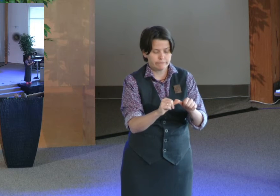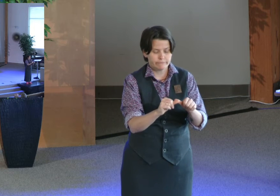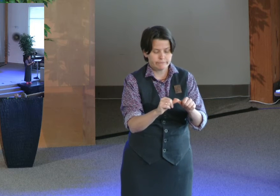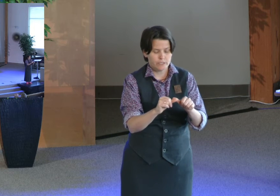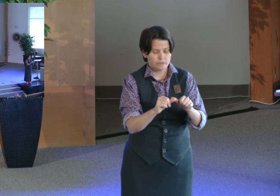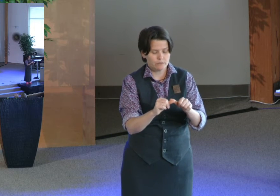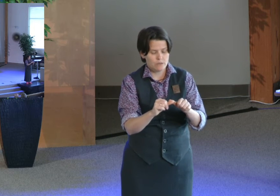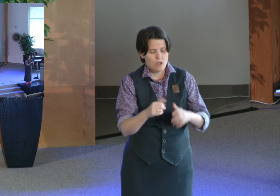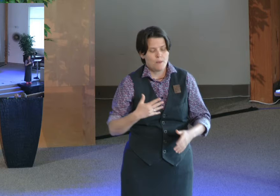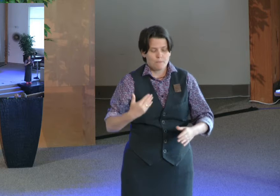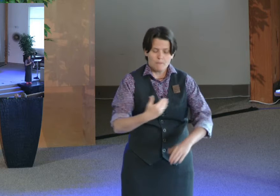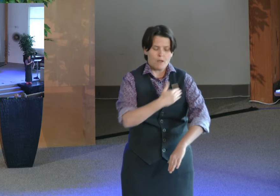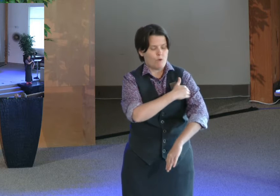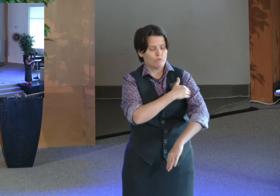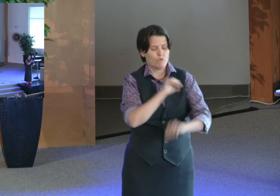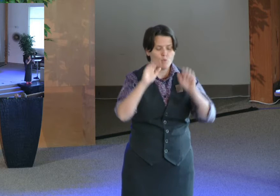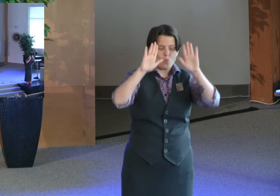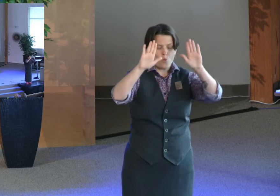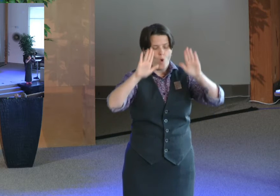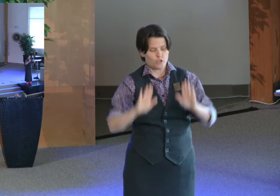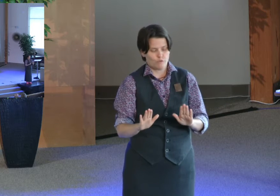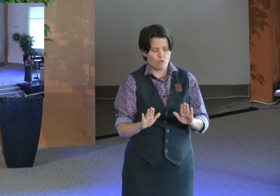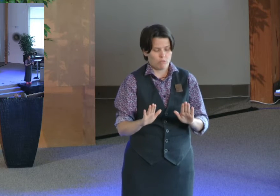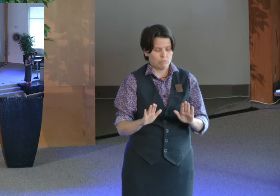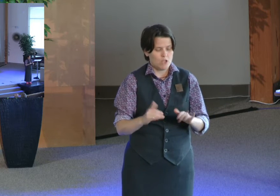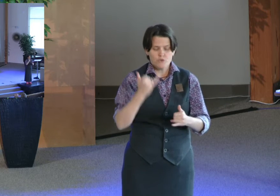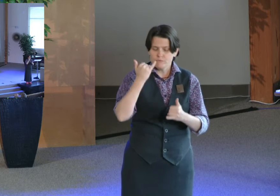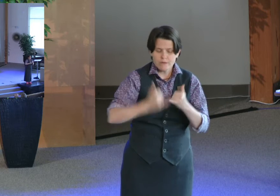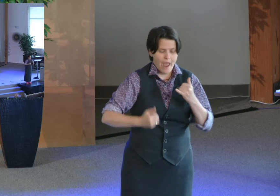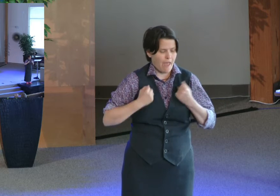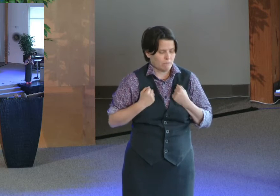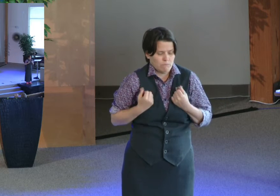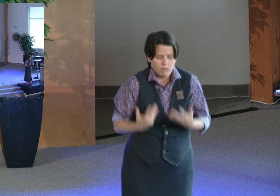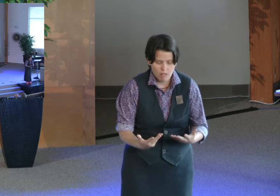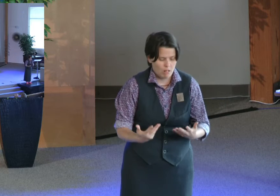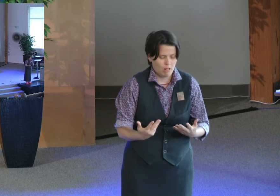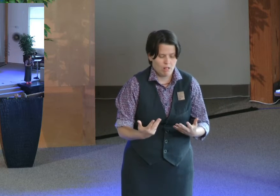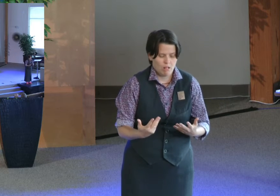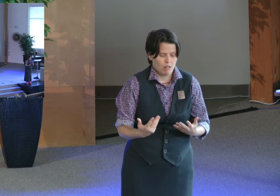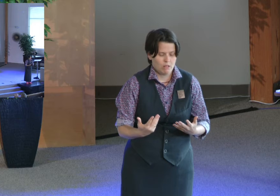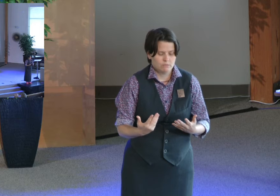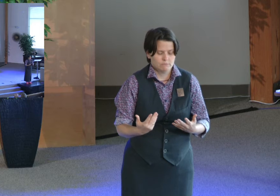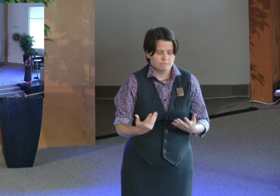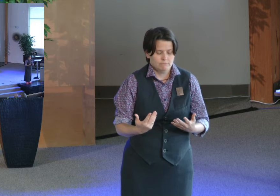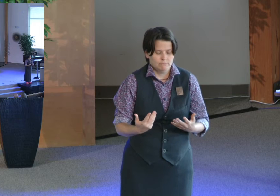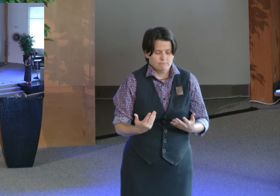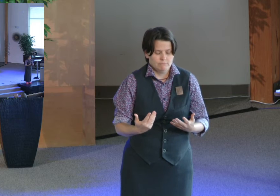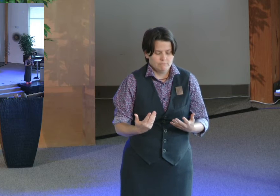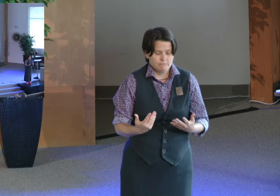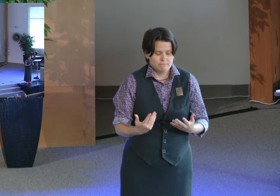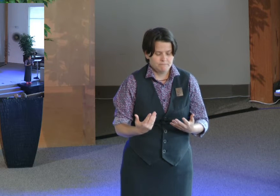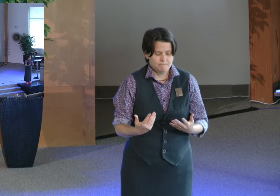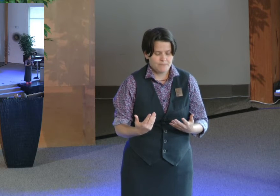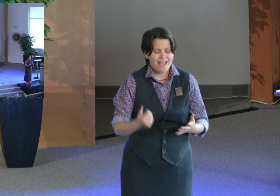inexhaustible. I lean on you. And I remind myself that when I'm walking in fear, I can let that fear go, and I can